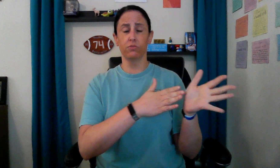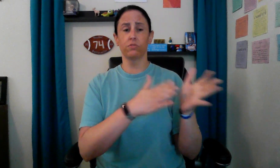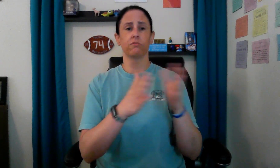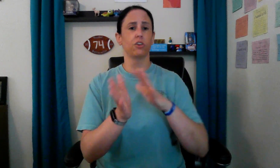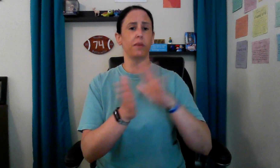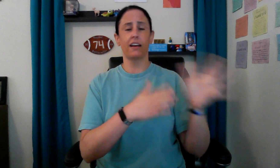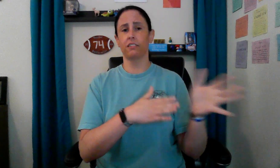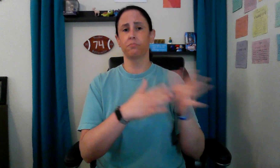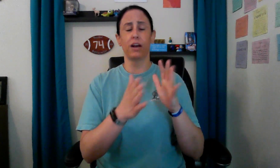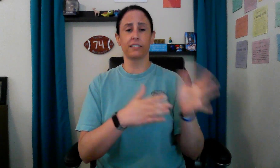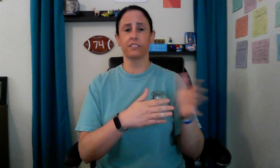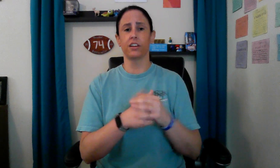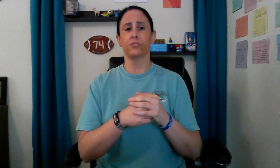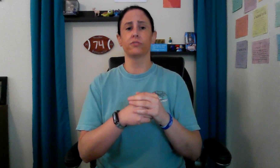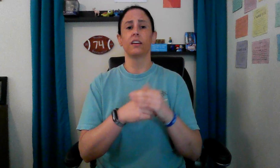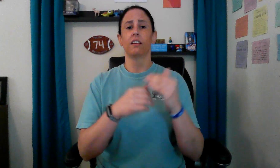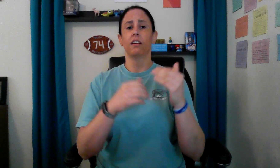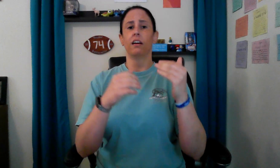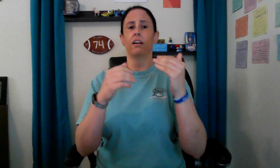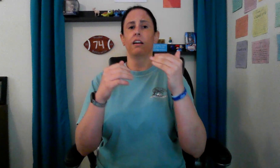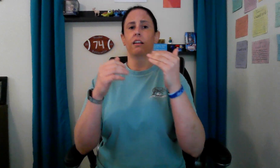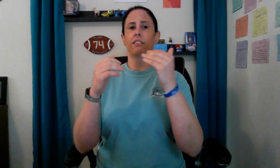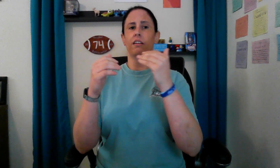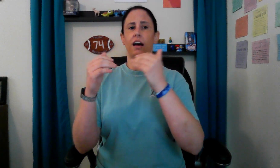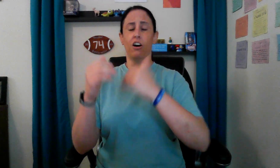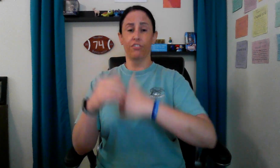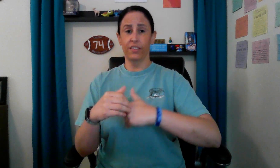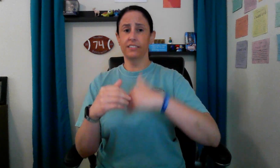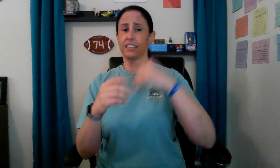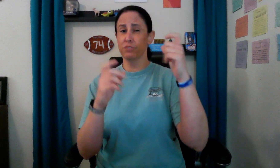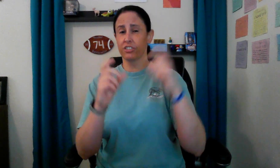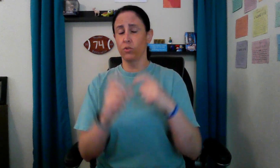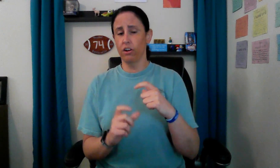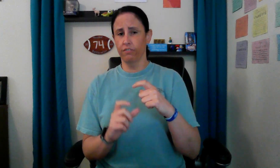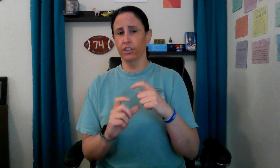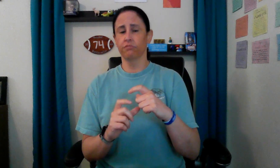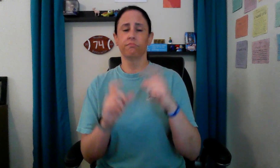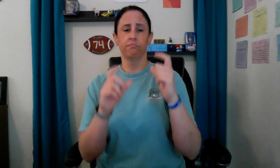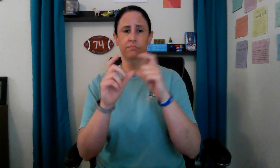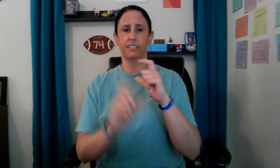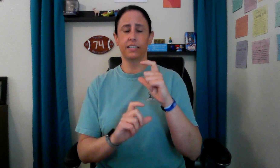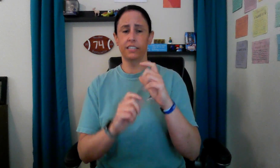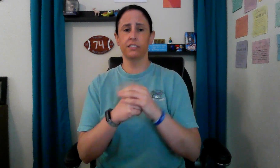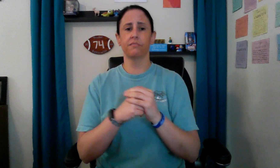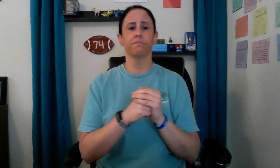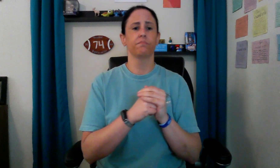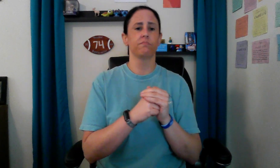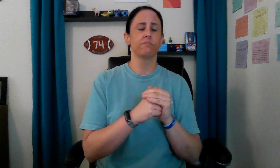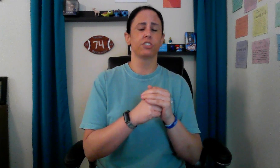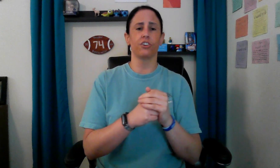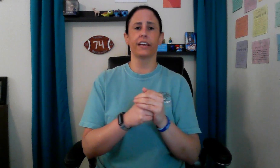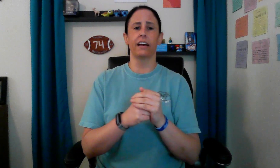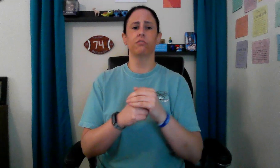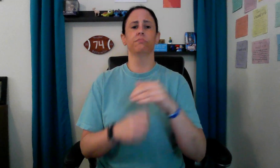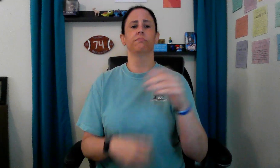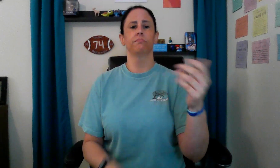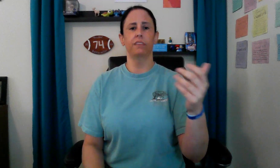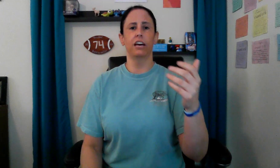those. Go back, practice those. On this, I'm just going over the cities. Starting out,